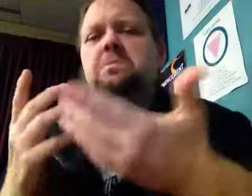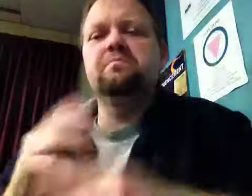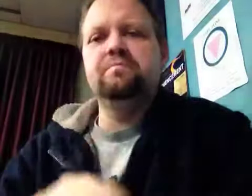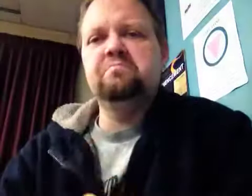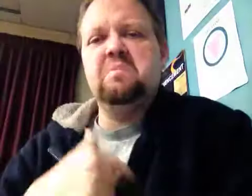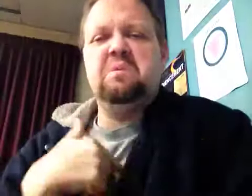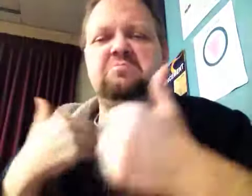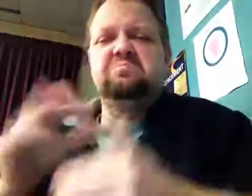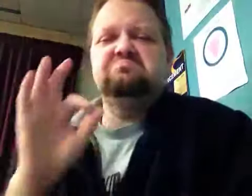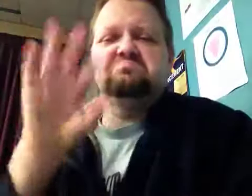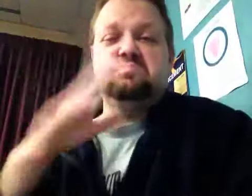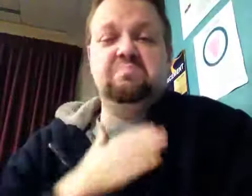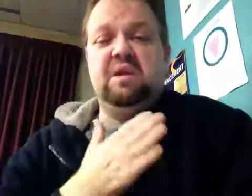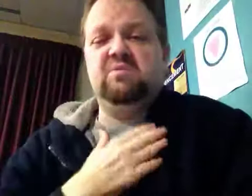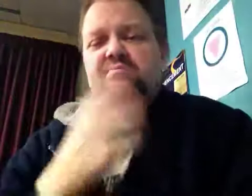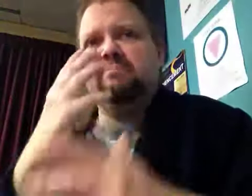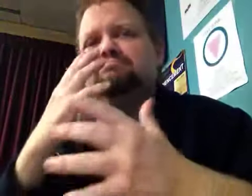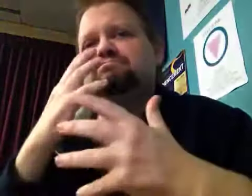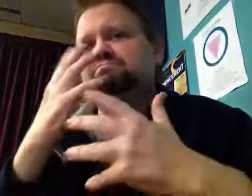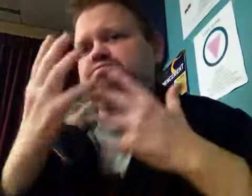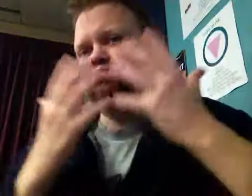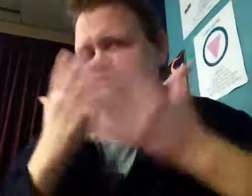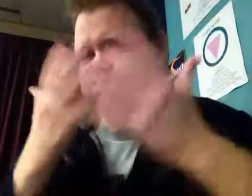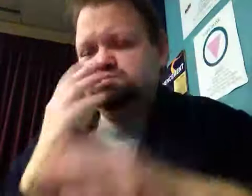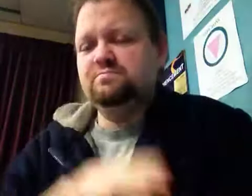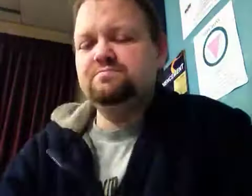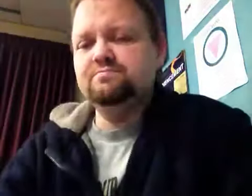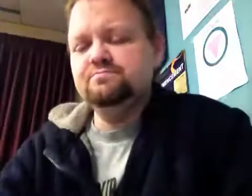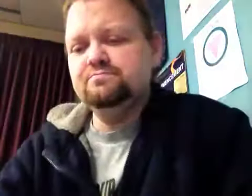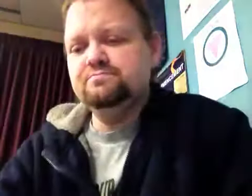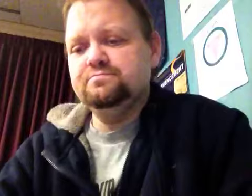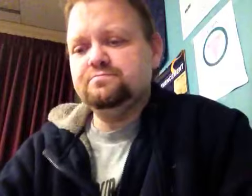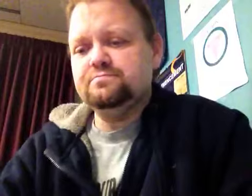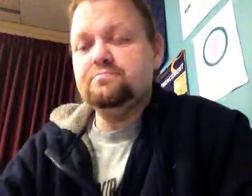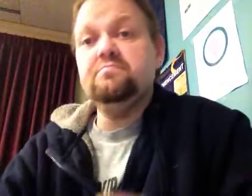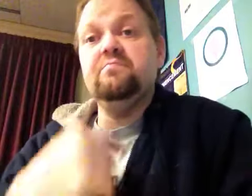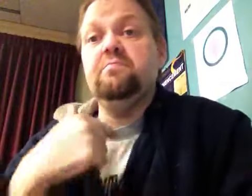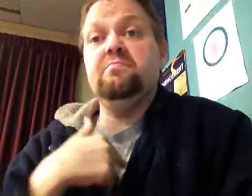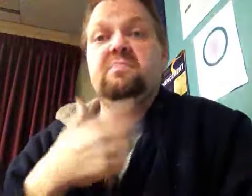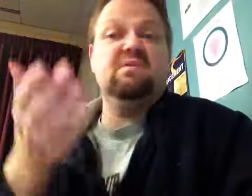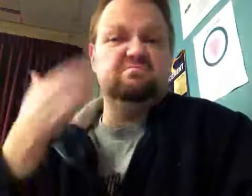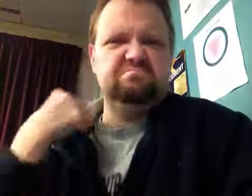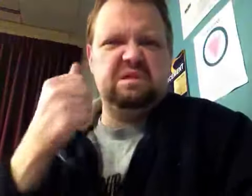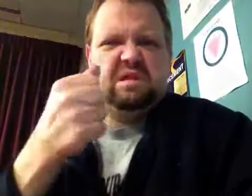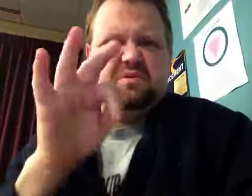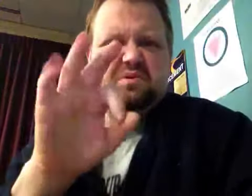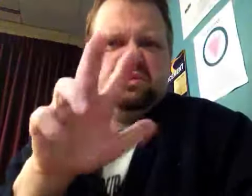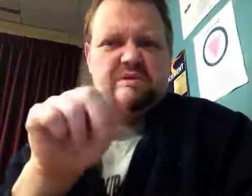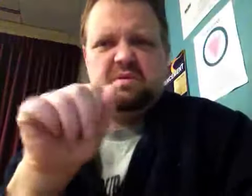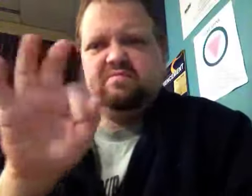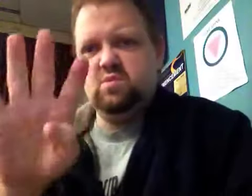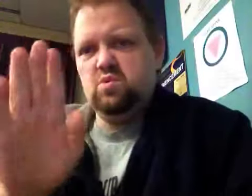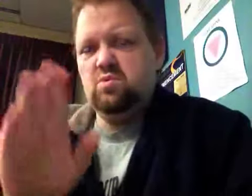All of the plantations would want me. I'll be on television like LeBron announcing which plantation I was going to go to. I would be like, I'd like to take